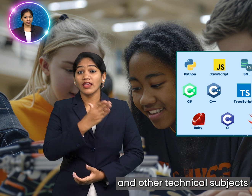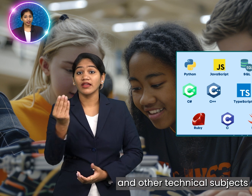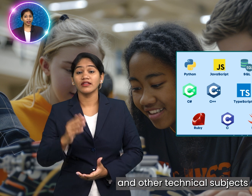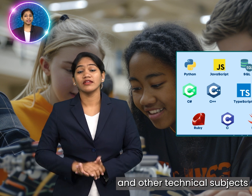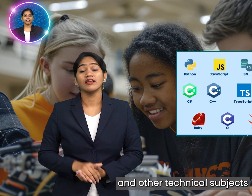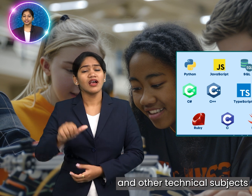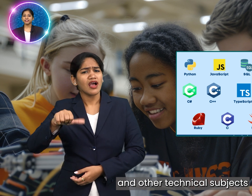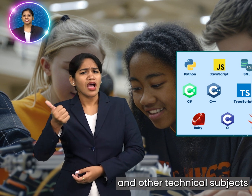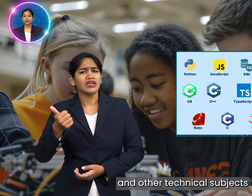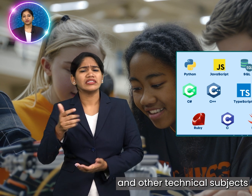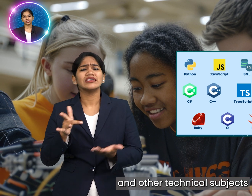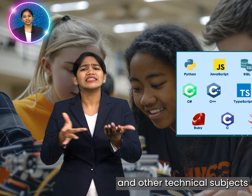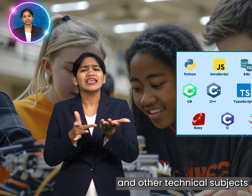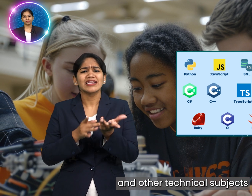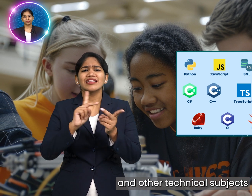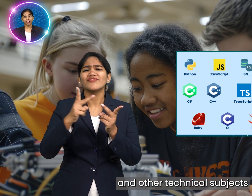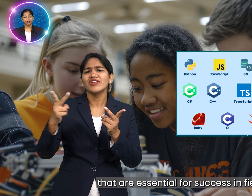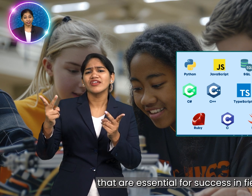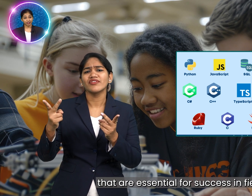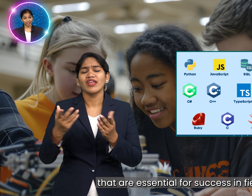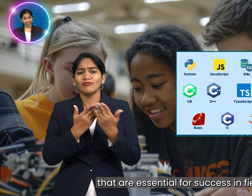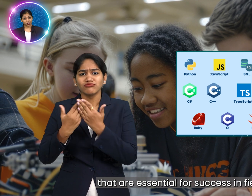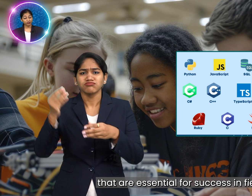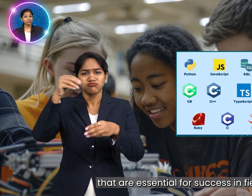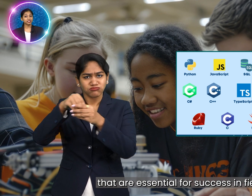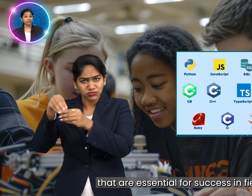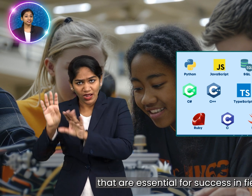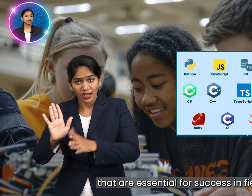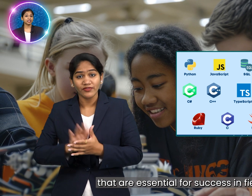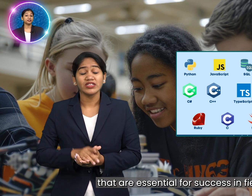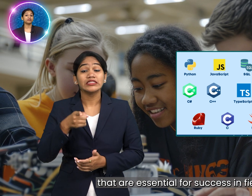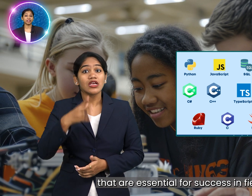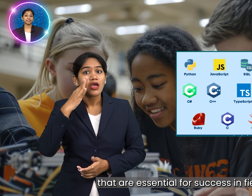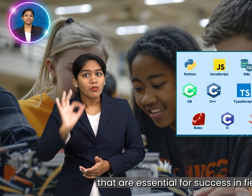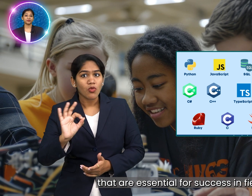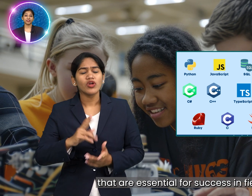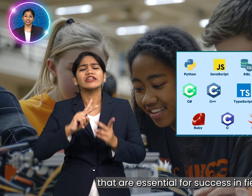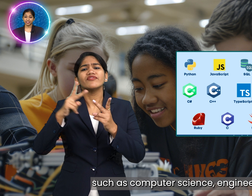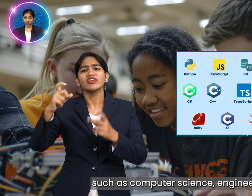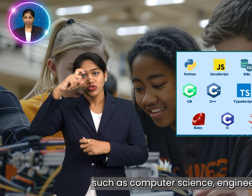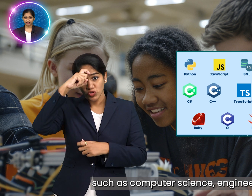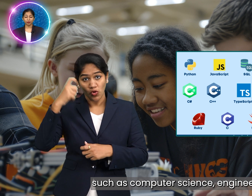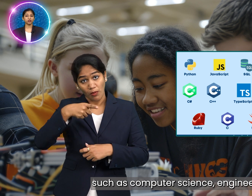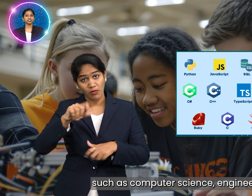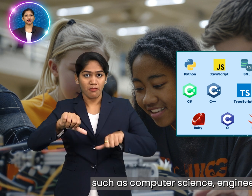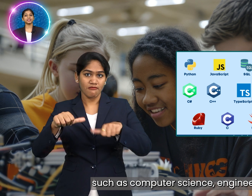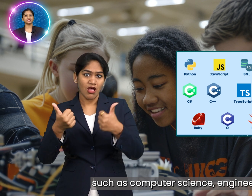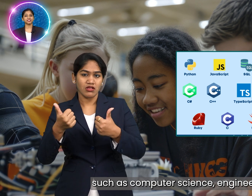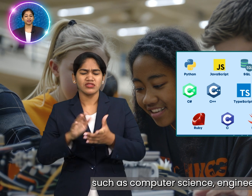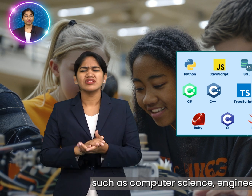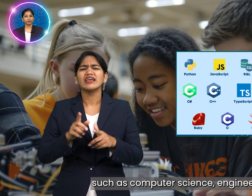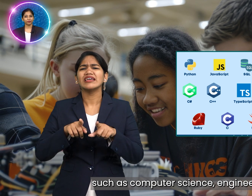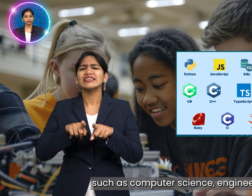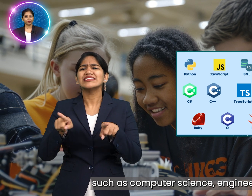and other technical subjects that are essential for success in fields such as computer